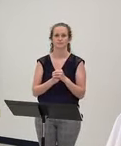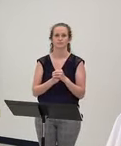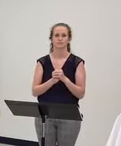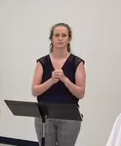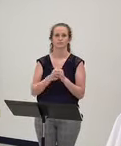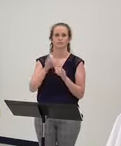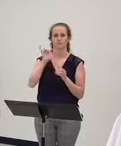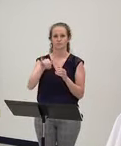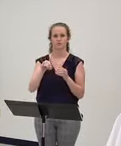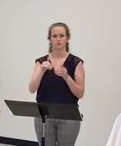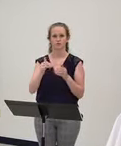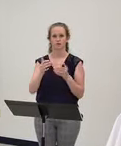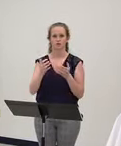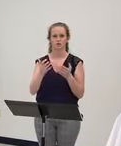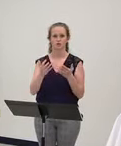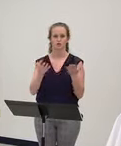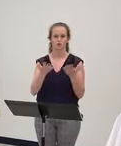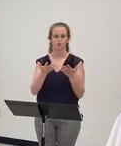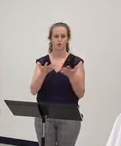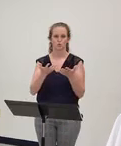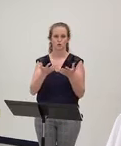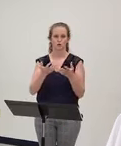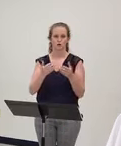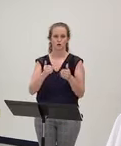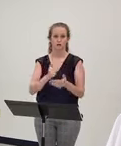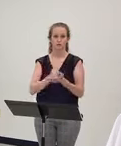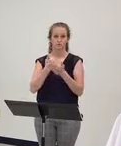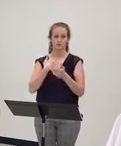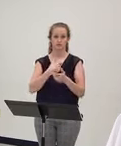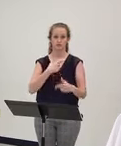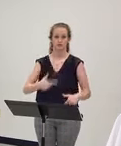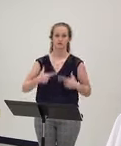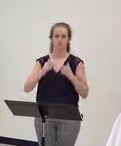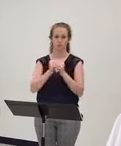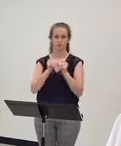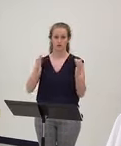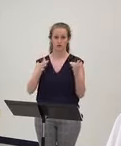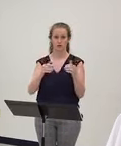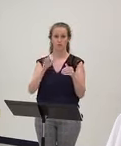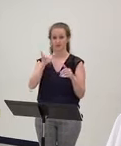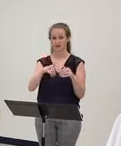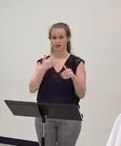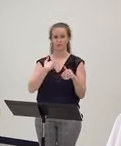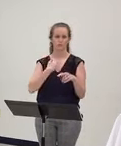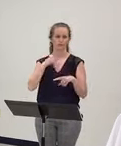That is what nourishes the soul. And without one or the other, we cannot live.